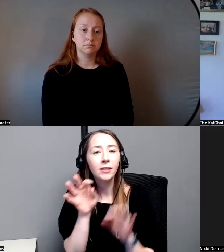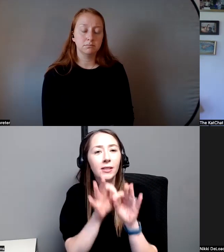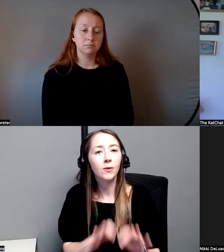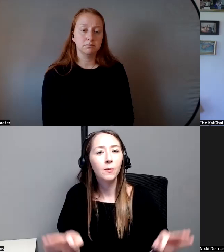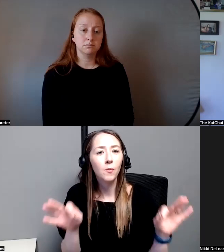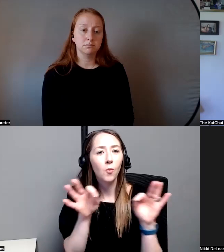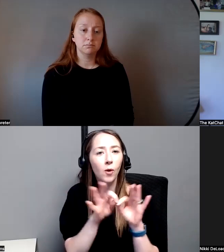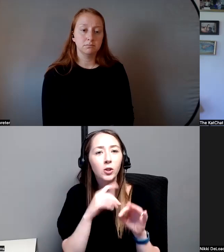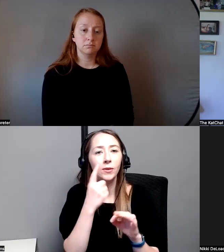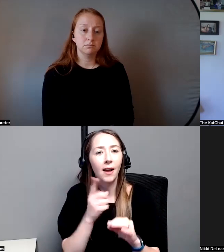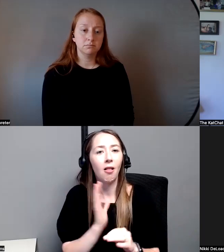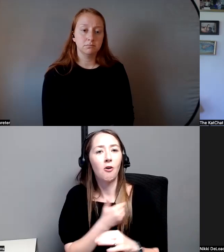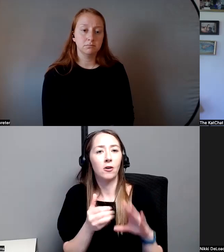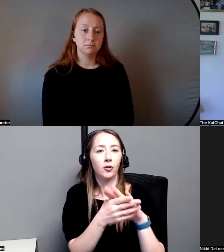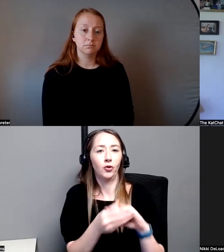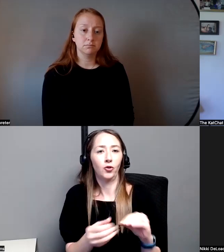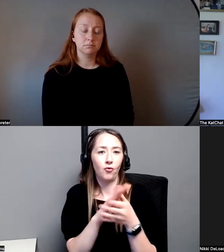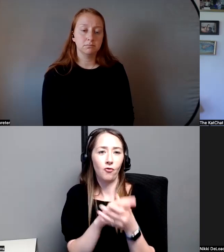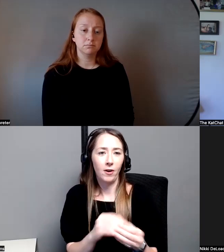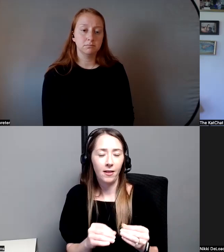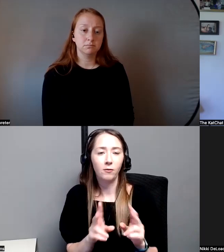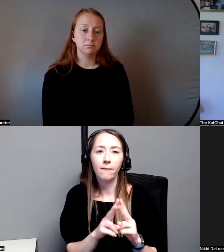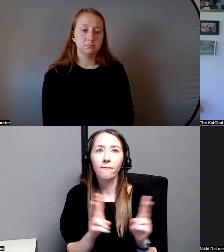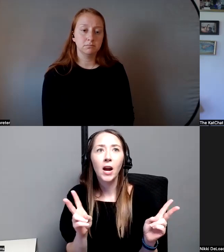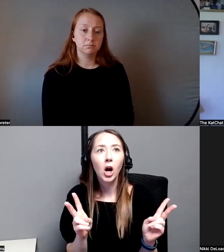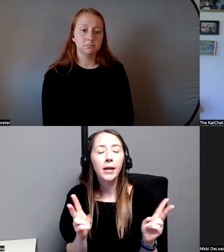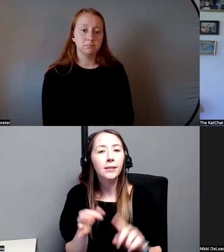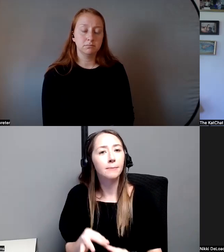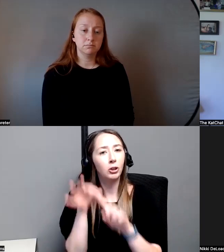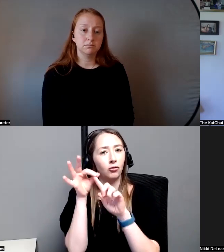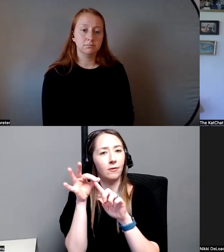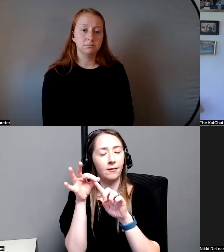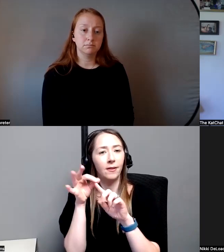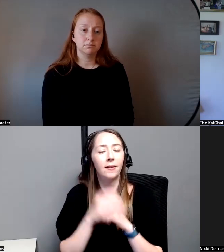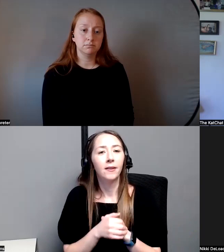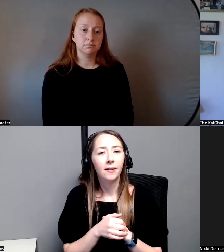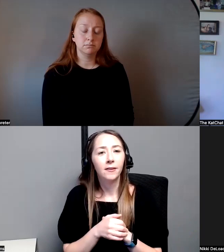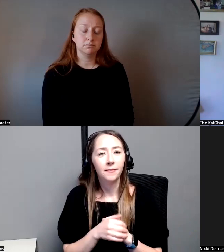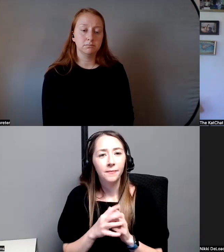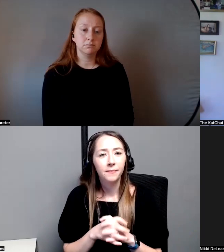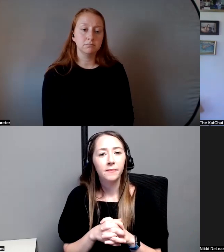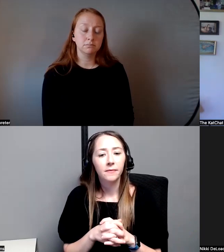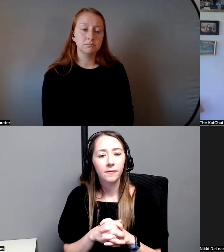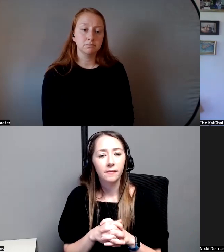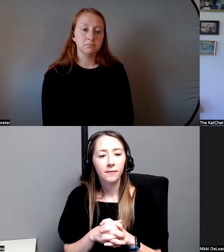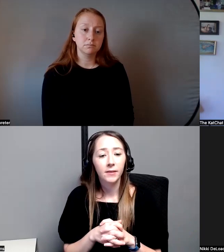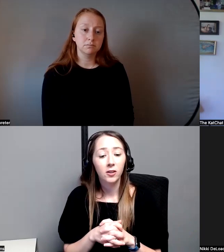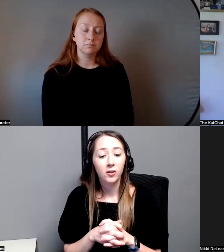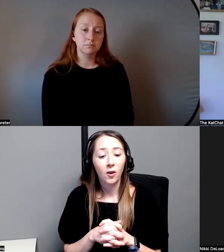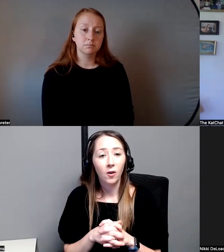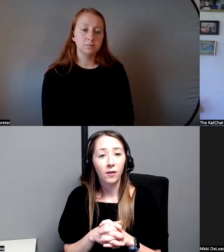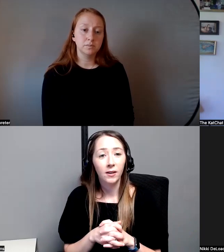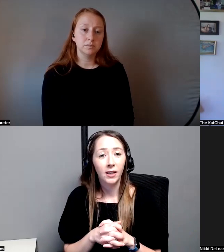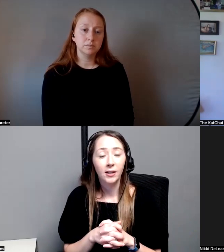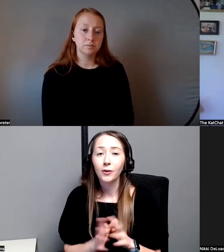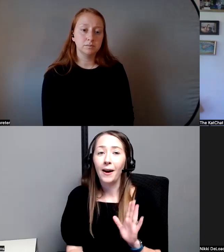And all of us knew that we were telling a story that was really special. And so, with that being said, there was